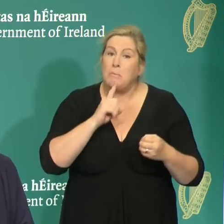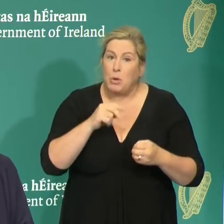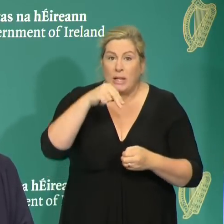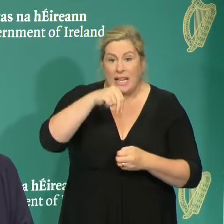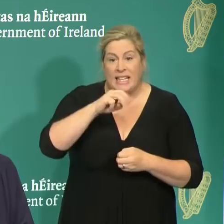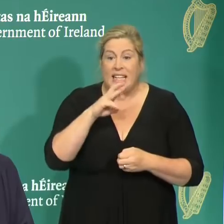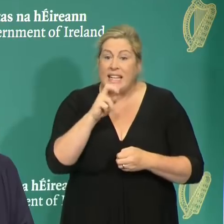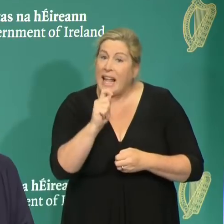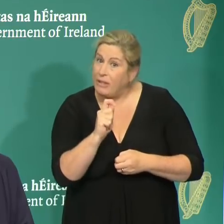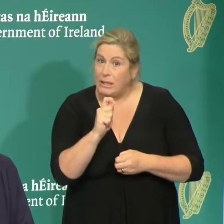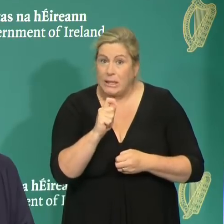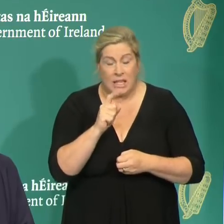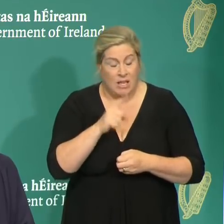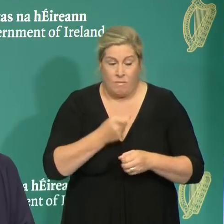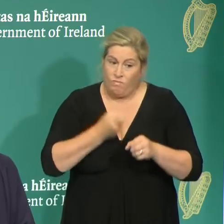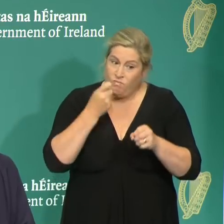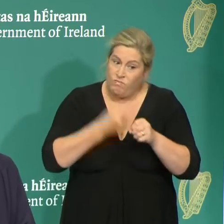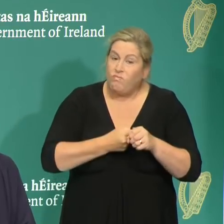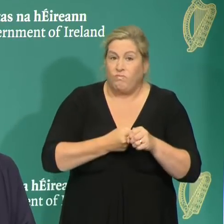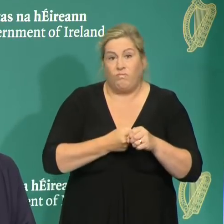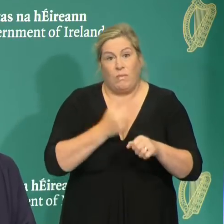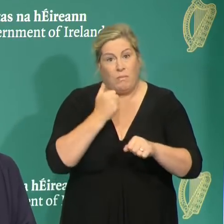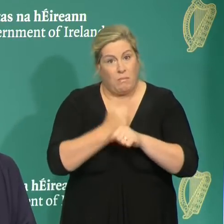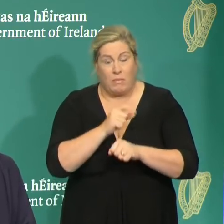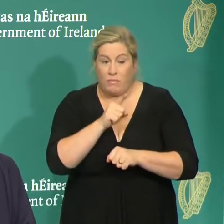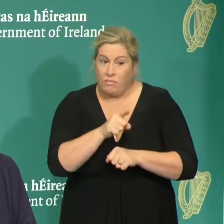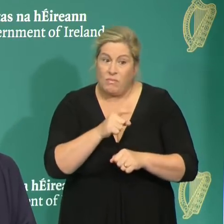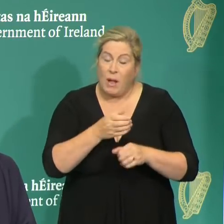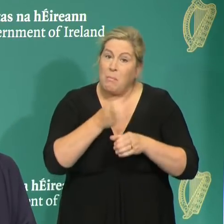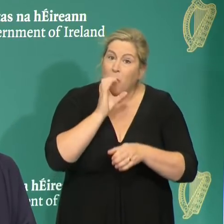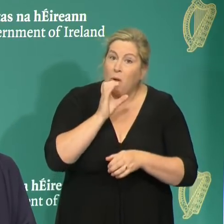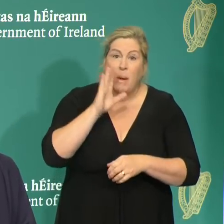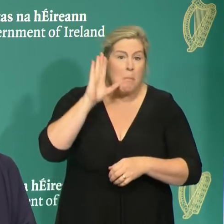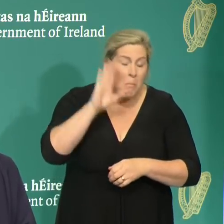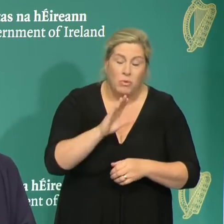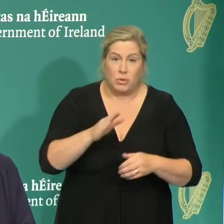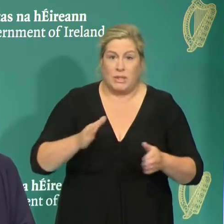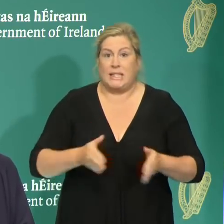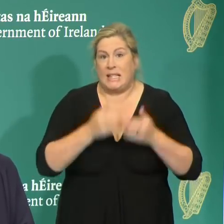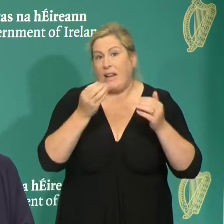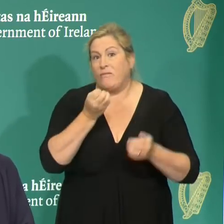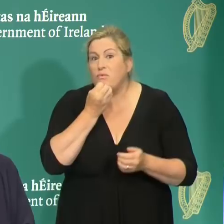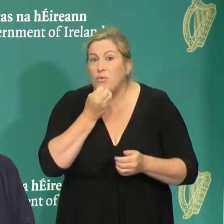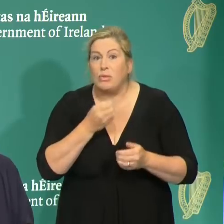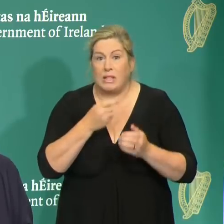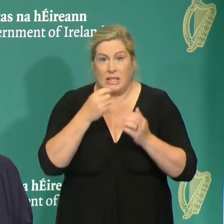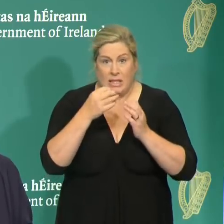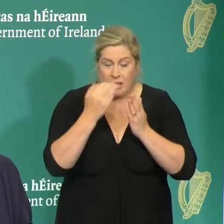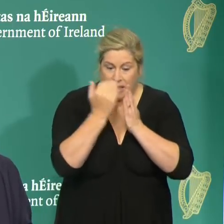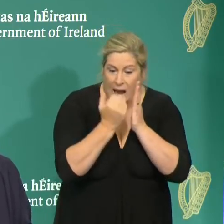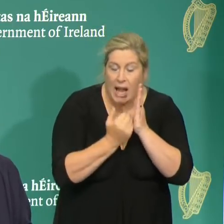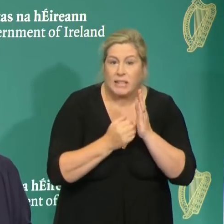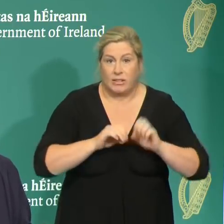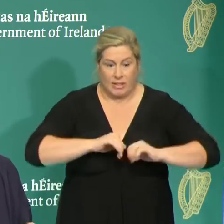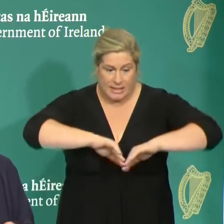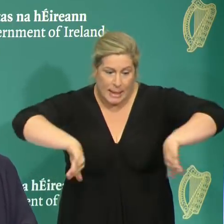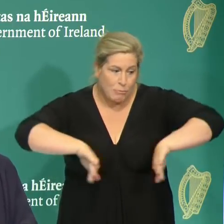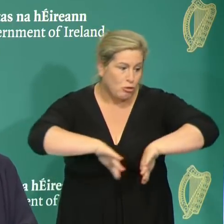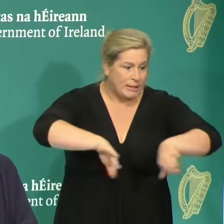ask of pubs that are open to behave as restaurants, and the guidance on what that means is clear.